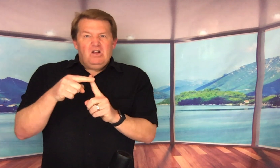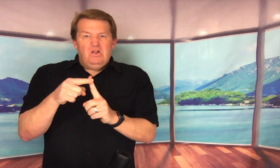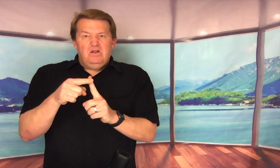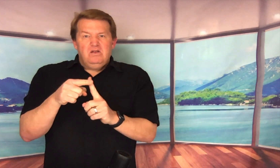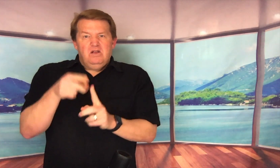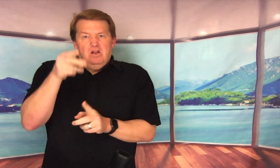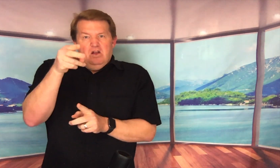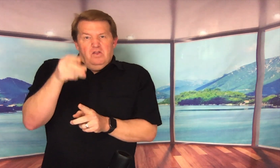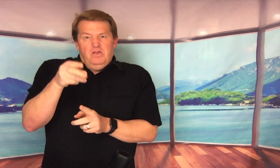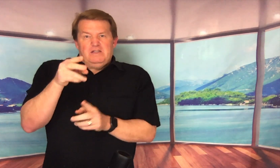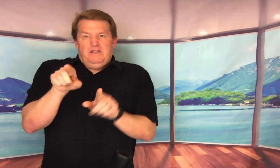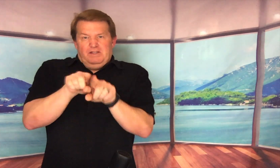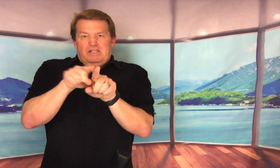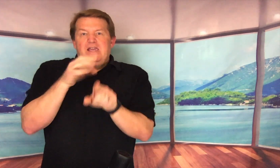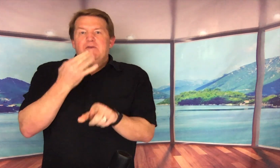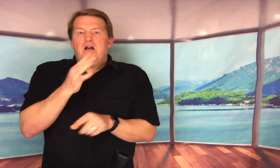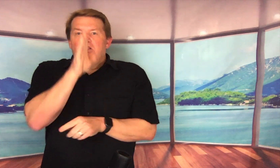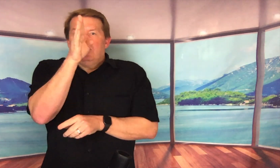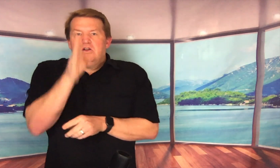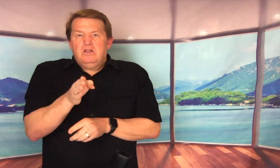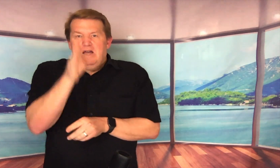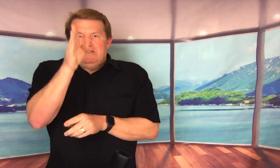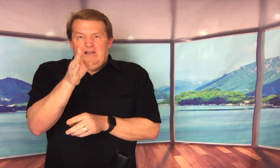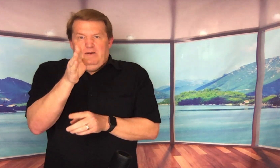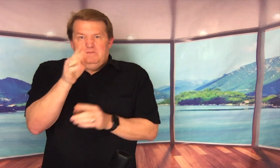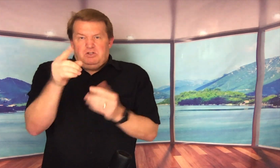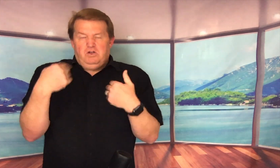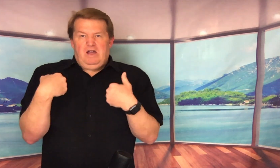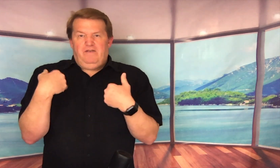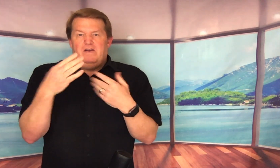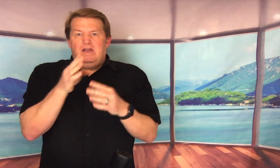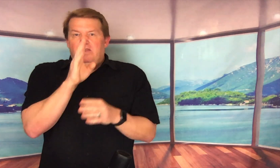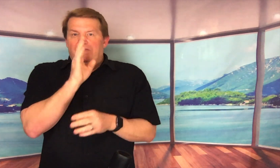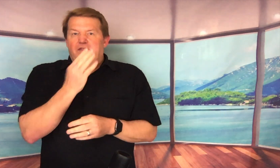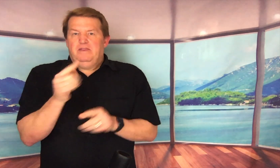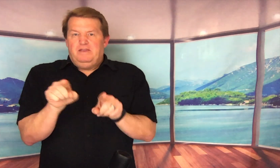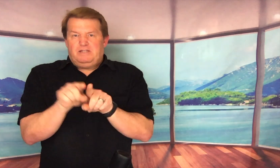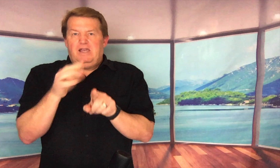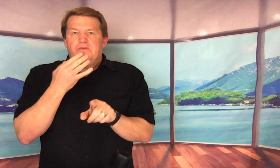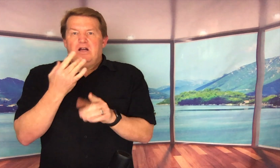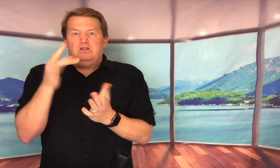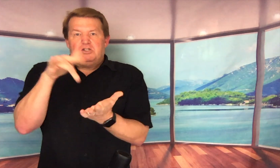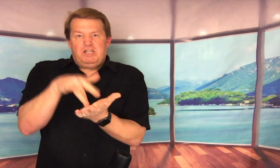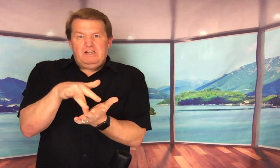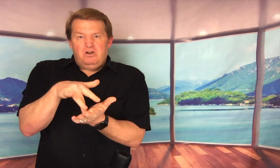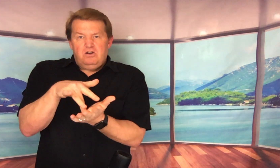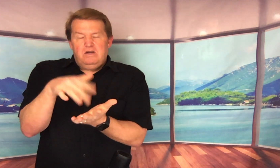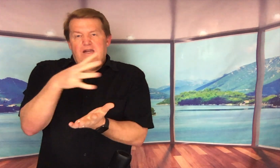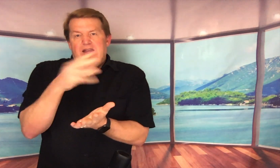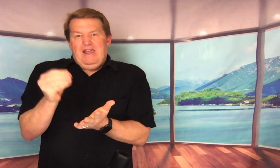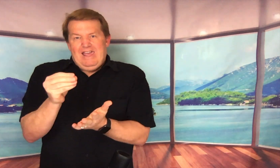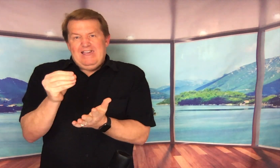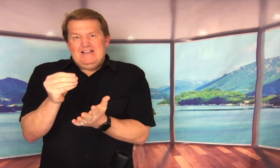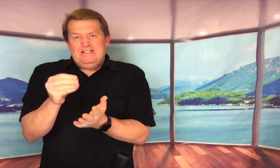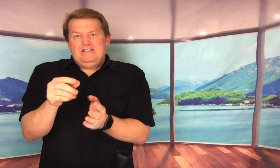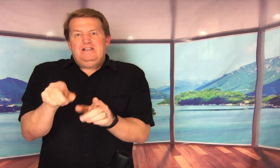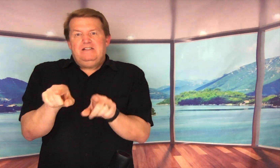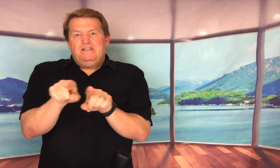until the same color lines up. So you have the same color center and the